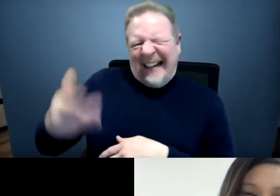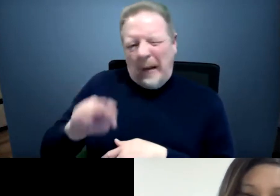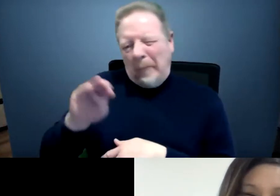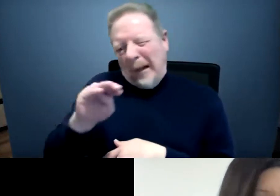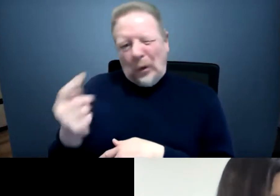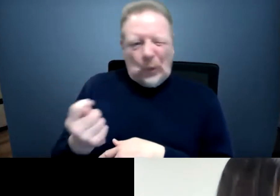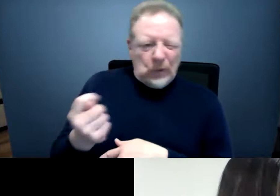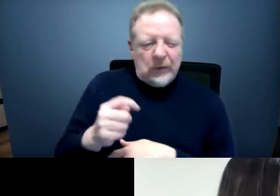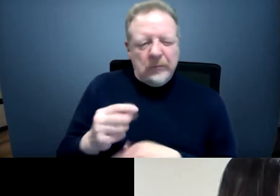latest.